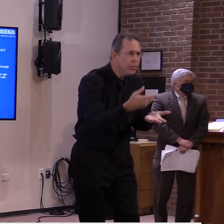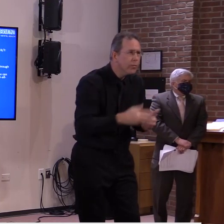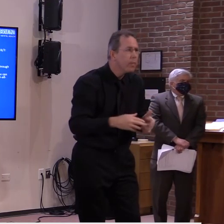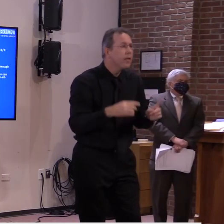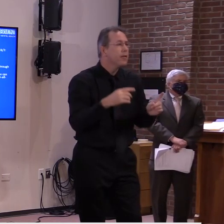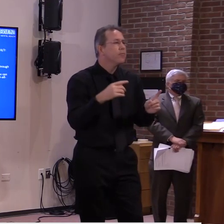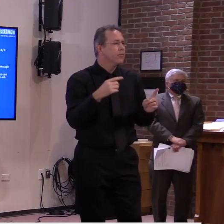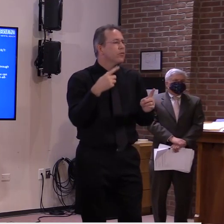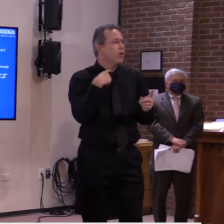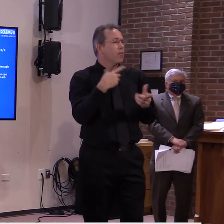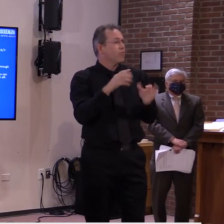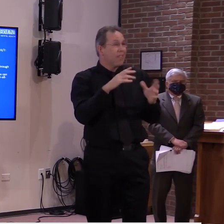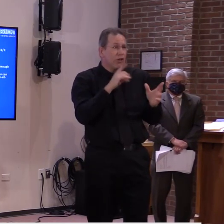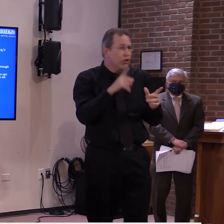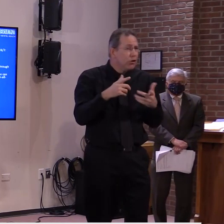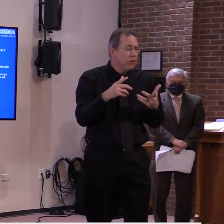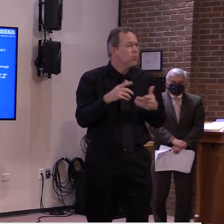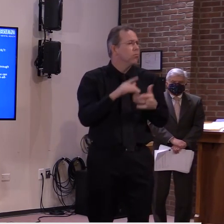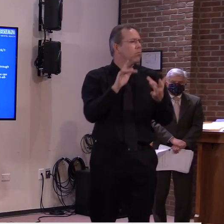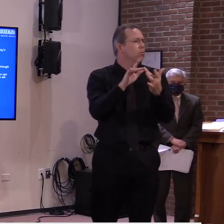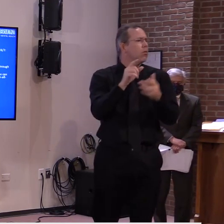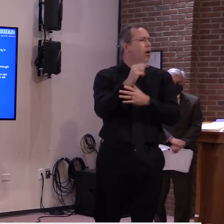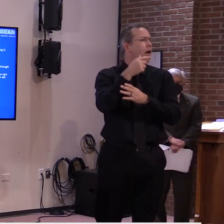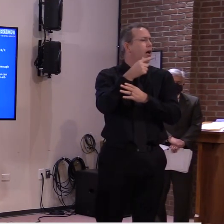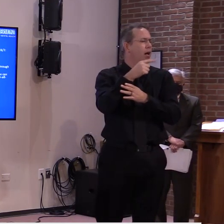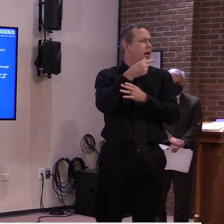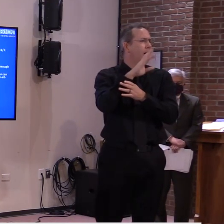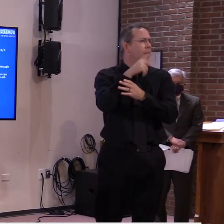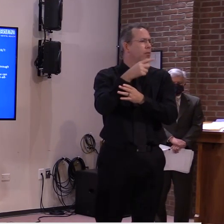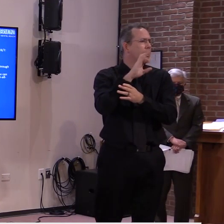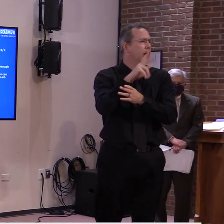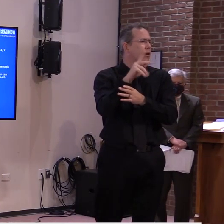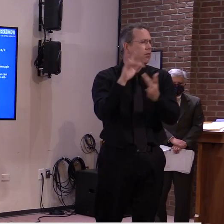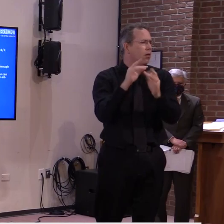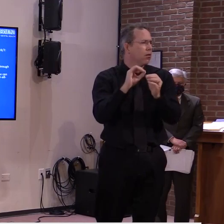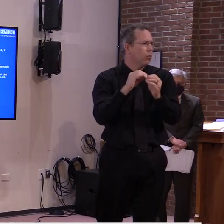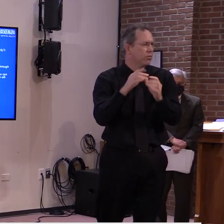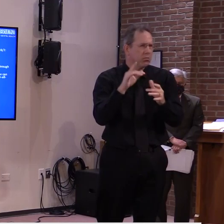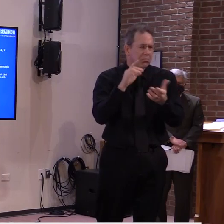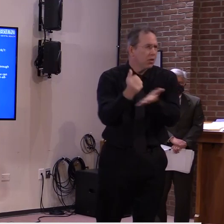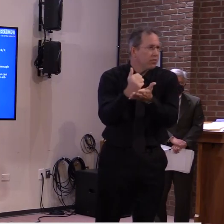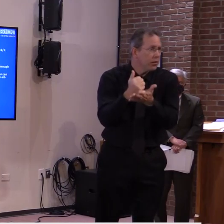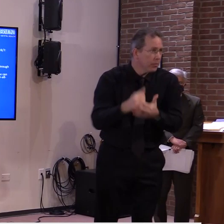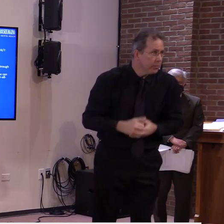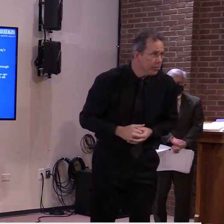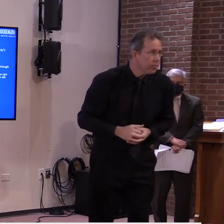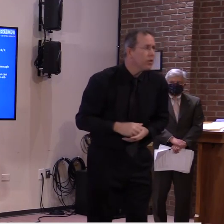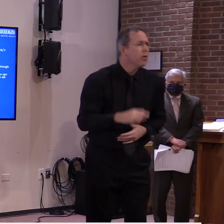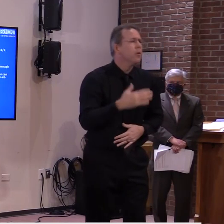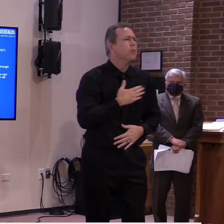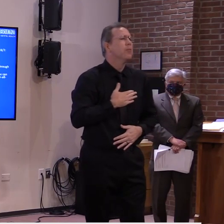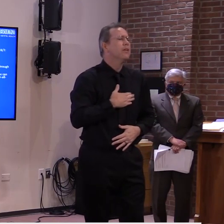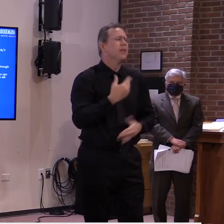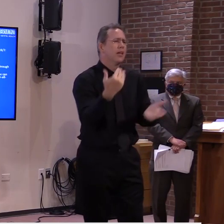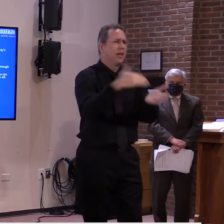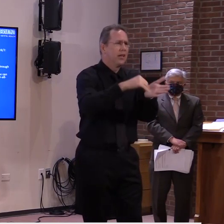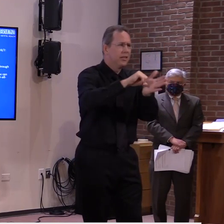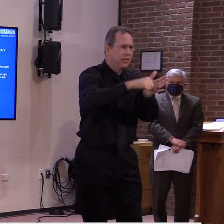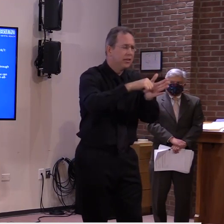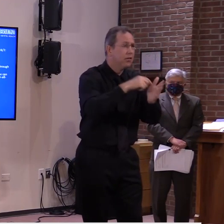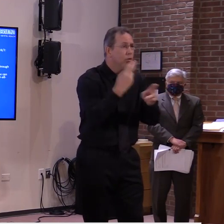and many of the recovery centers are able to provide virtual support. And please avoid using alone if possible. If